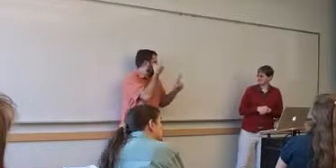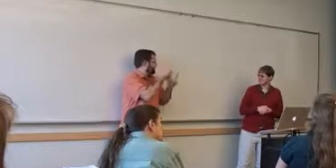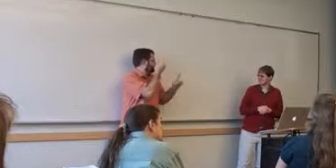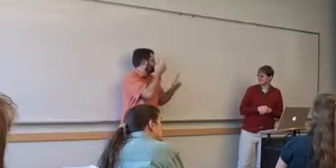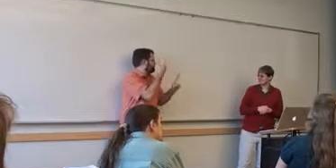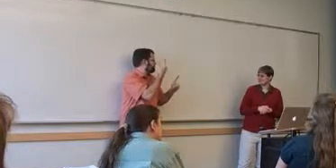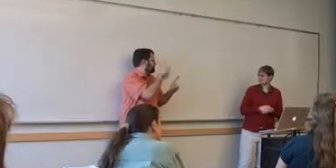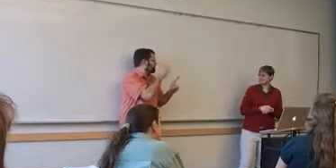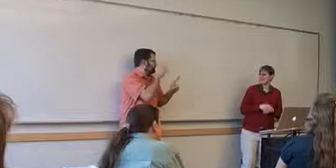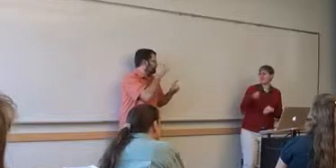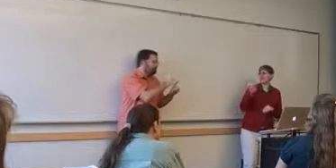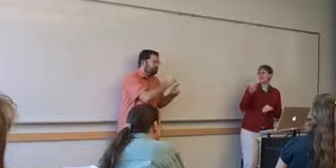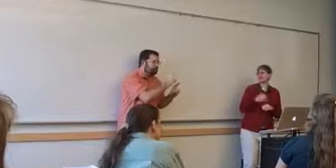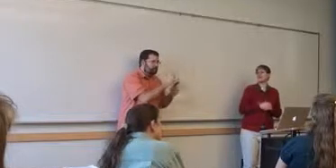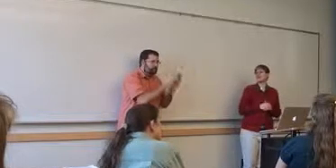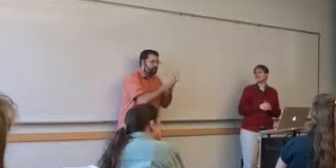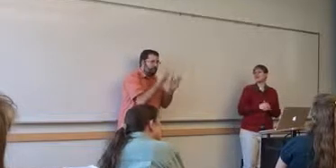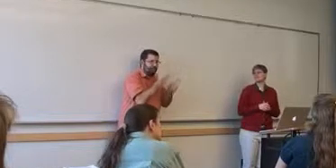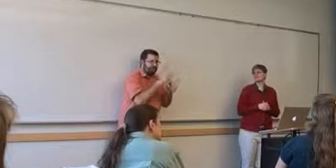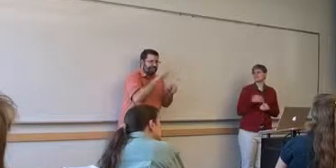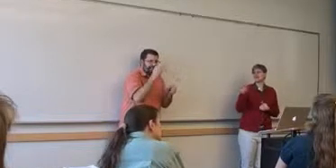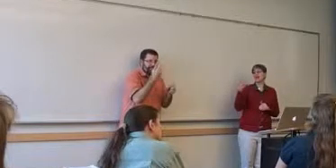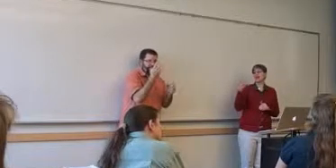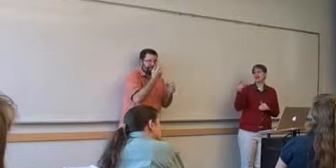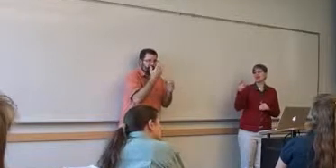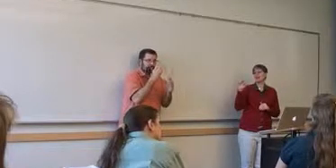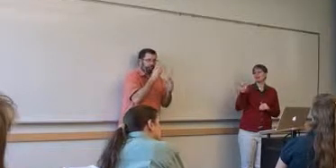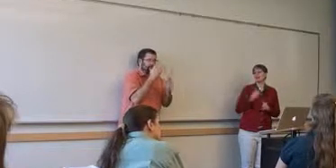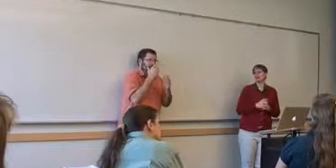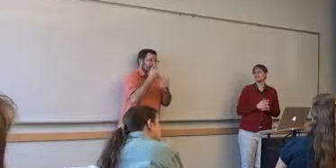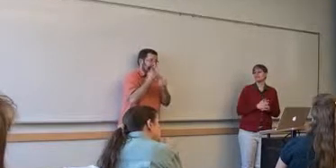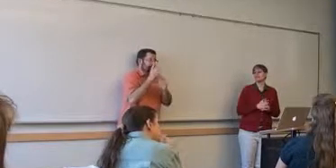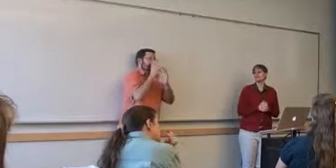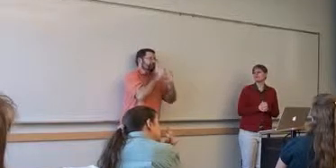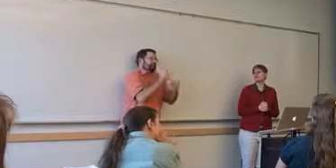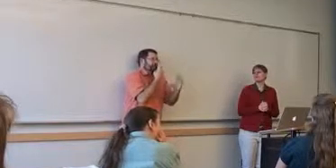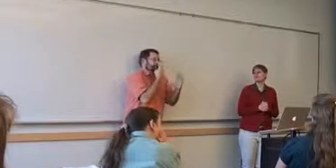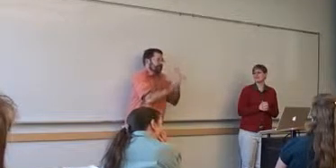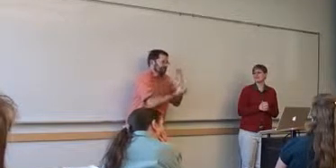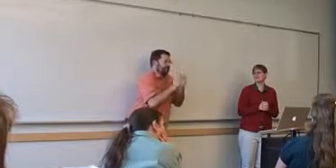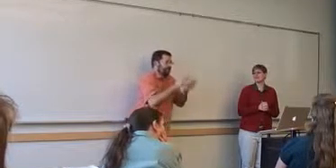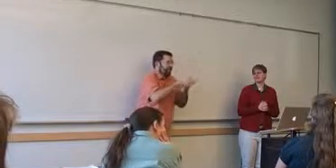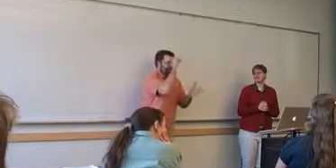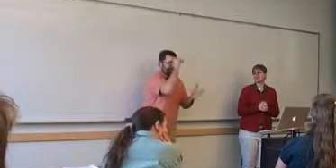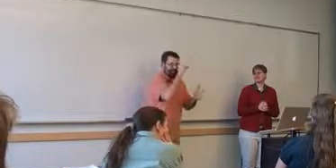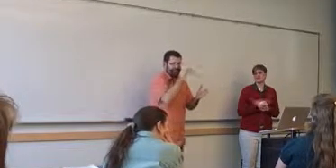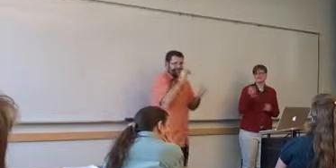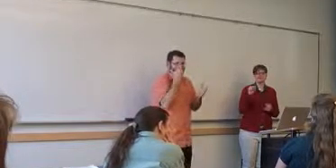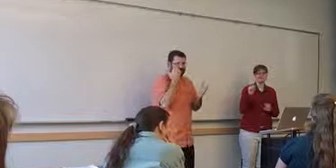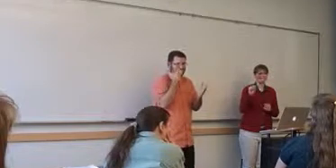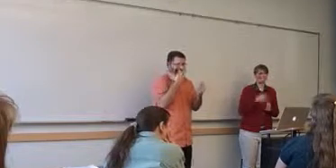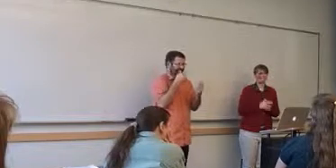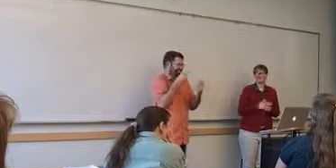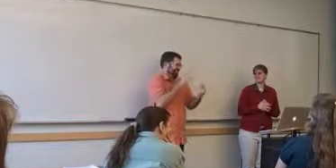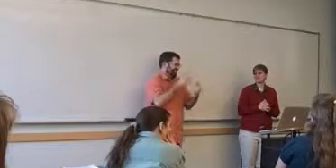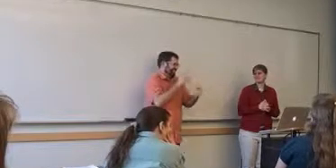different. I think if something gets you, find a book or something that first gets you interested, and that can help you learn, you know,